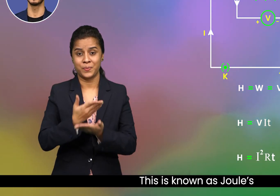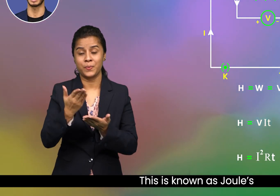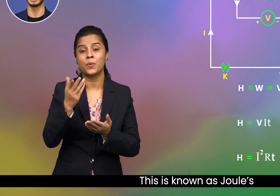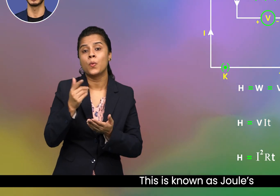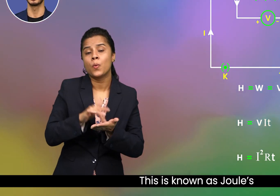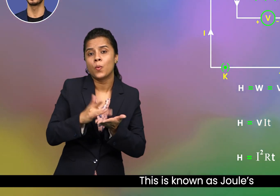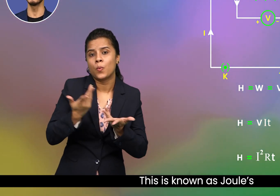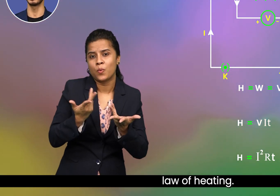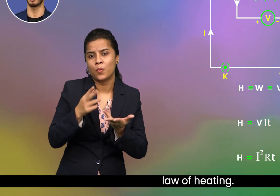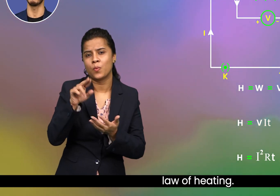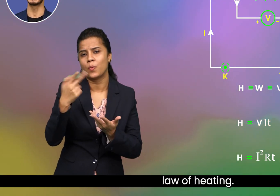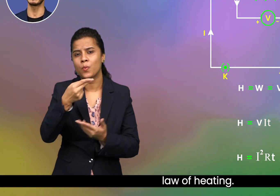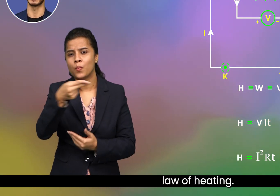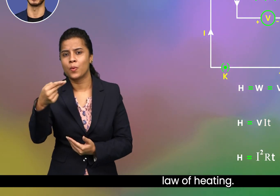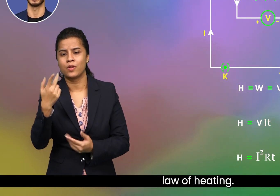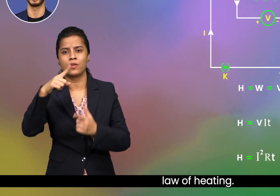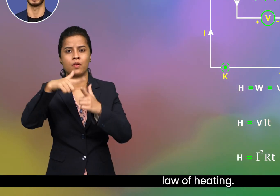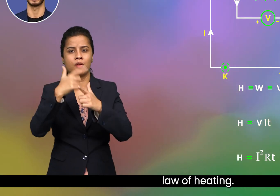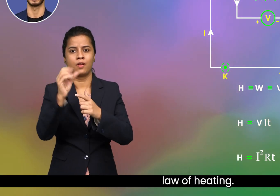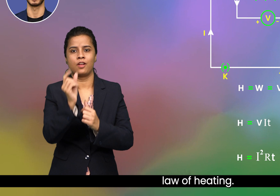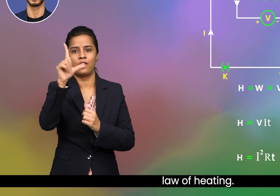This is known as Joule's law of heating.